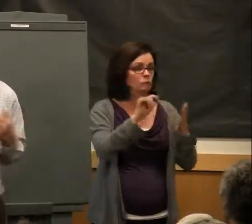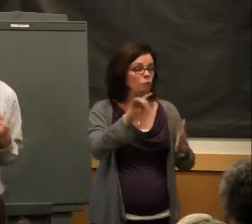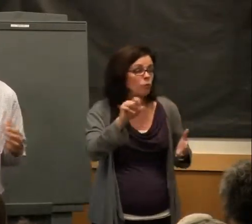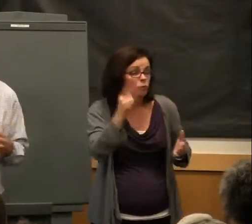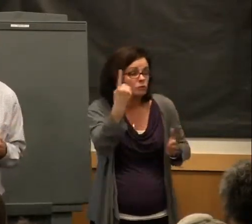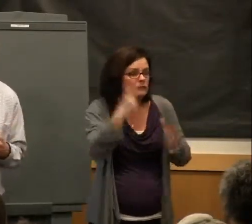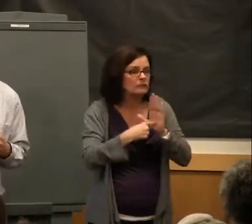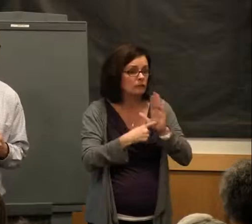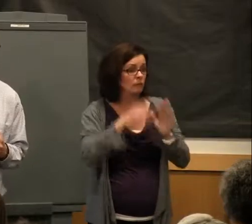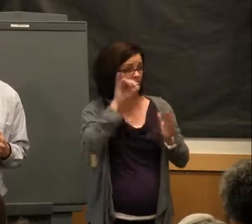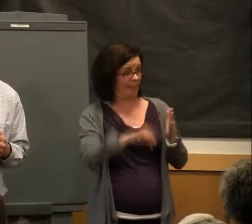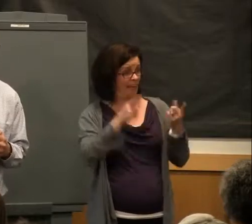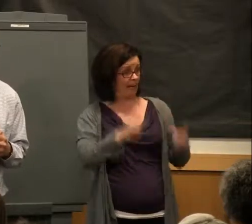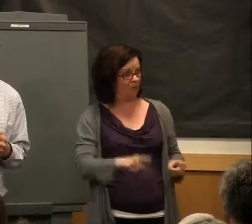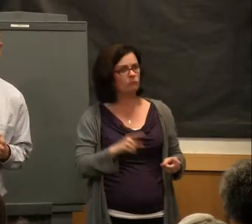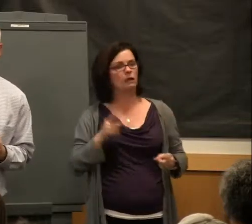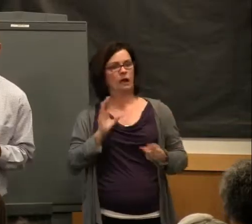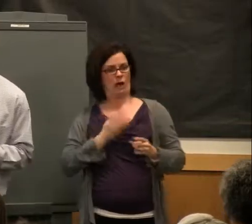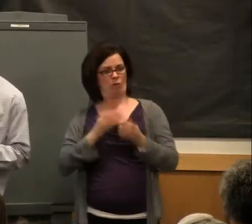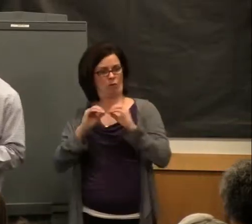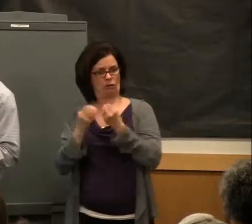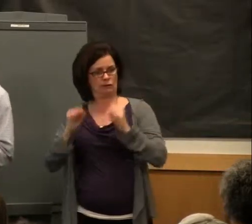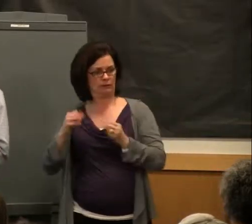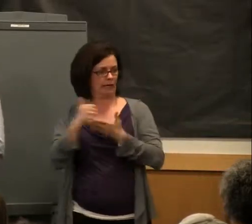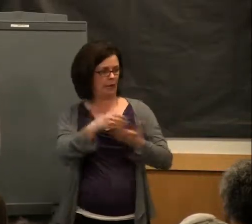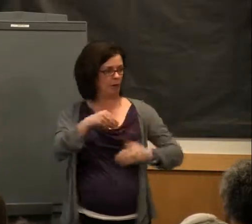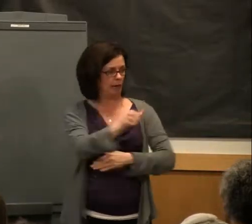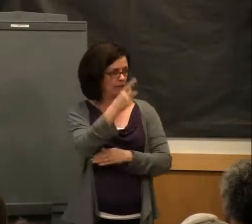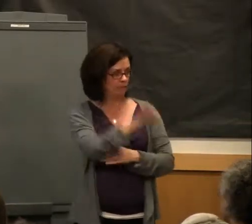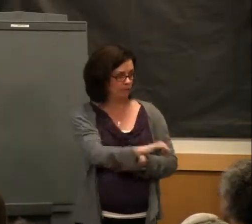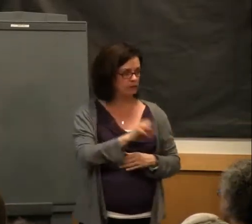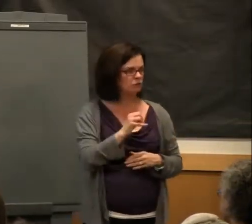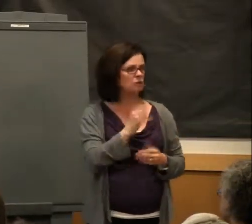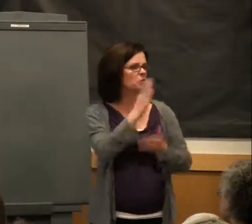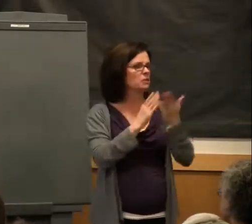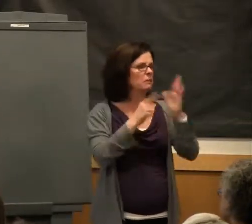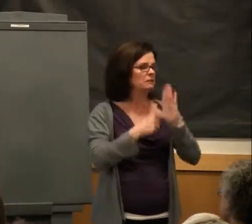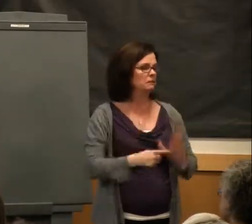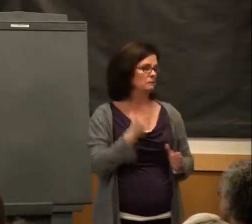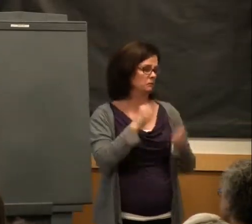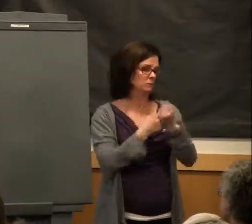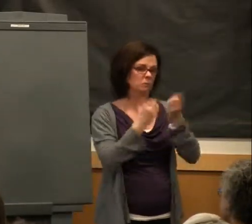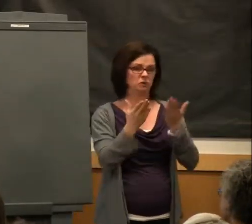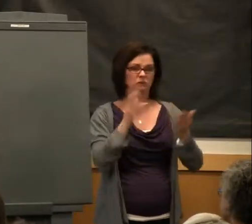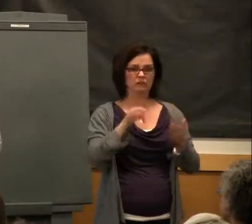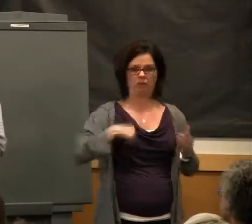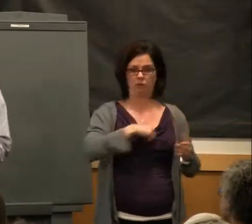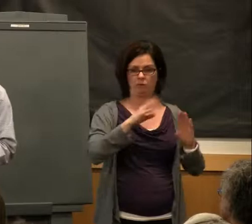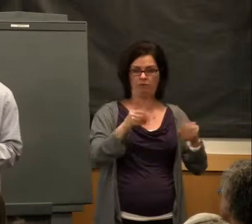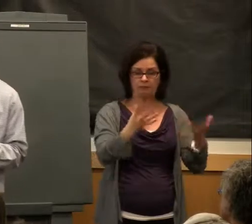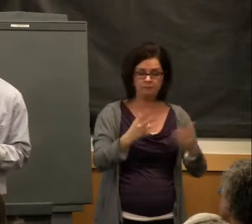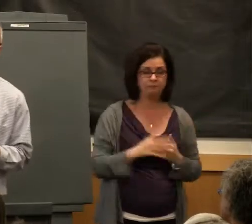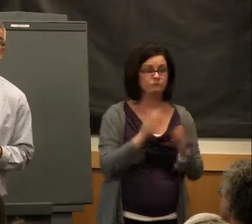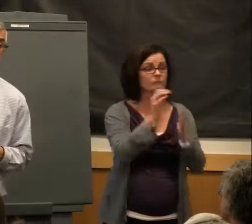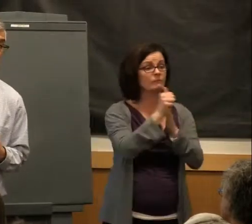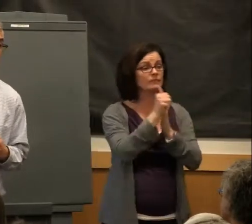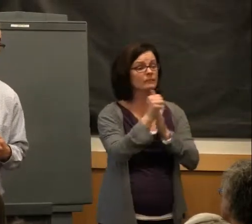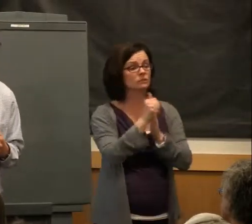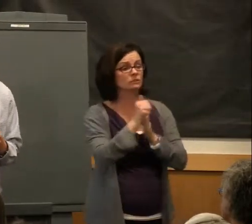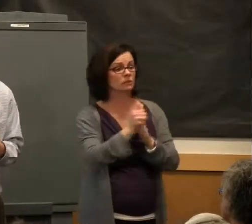We can help pay for that as well. So those are just an example of the supportive services we provide. Leadership